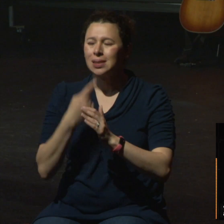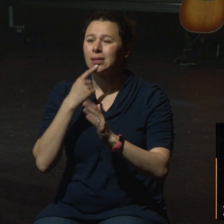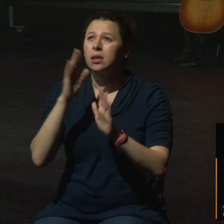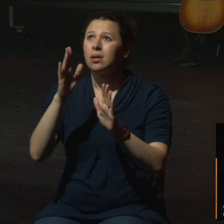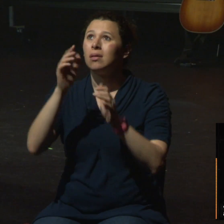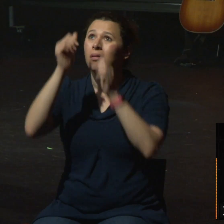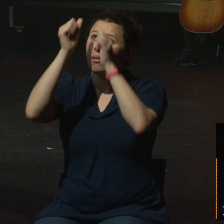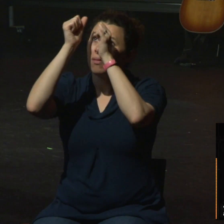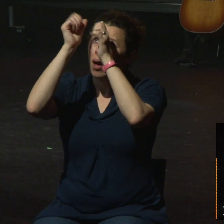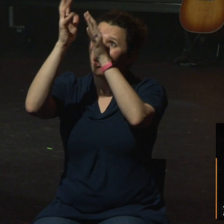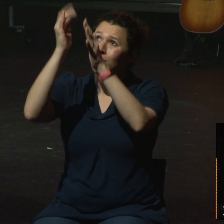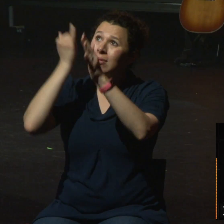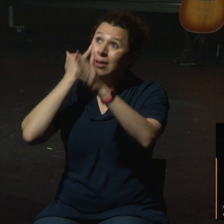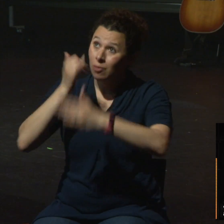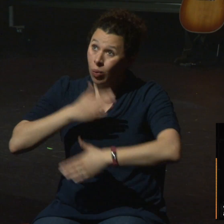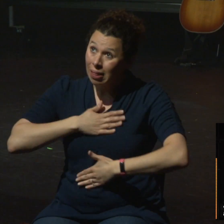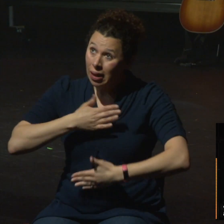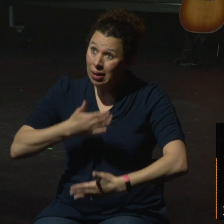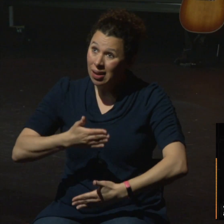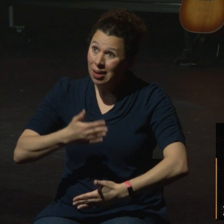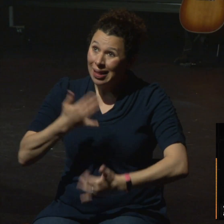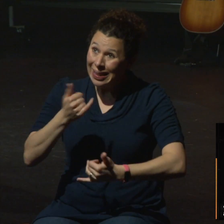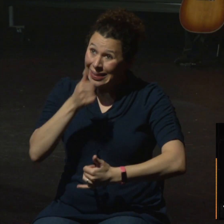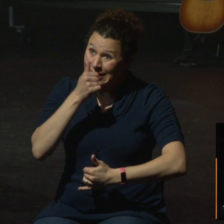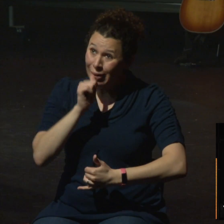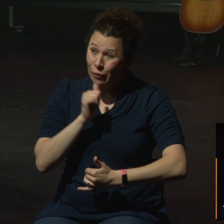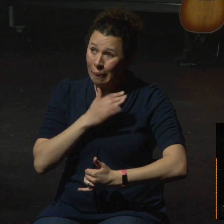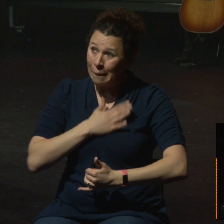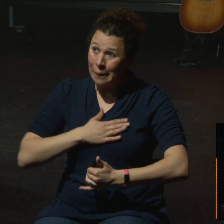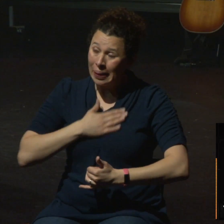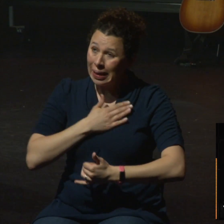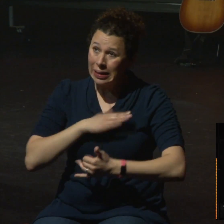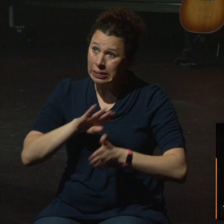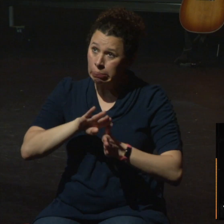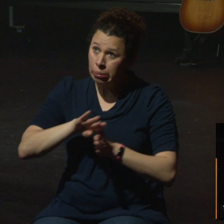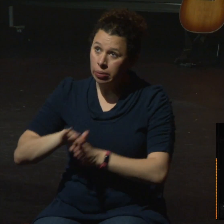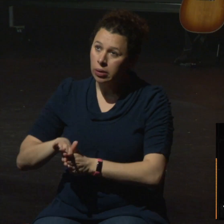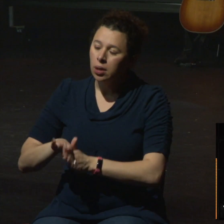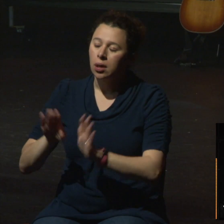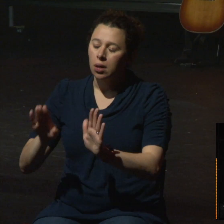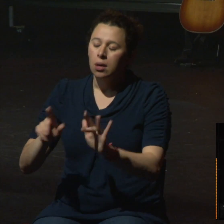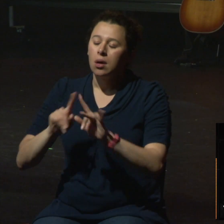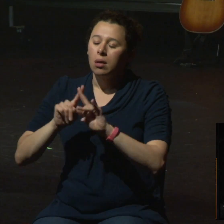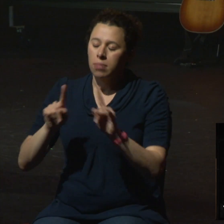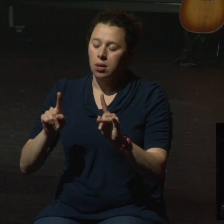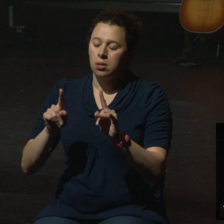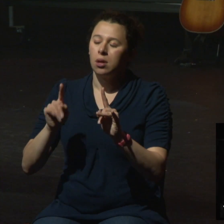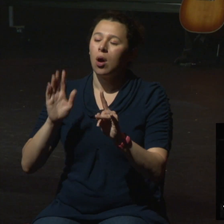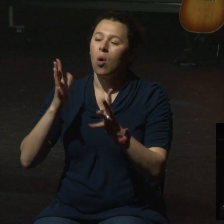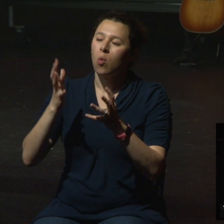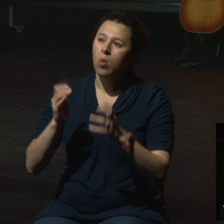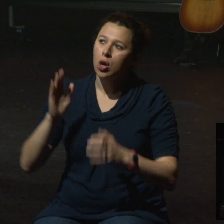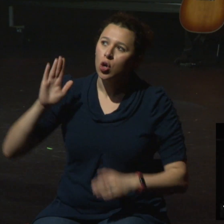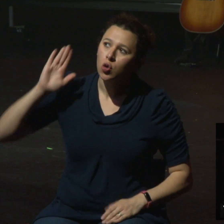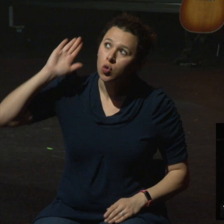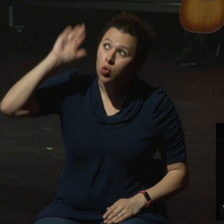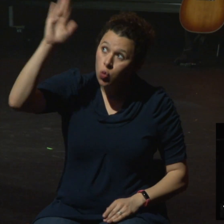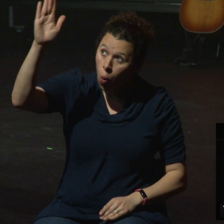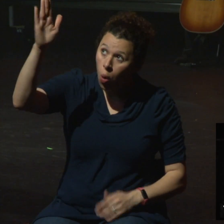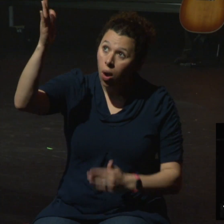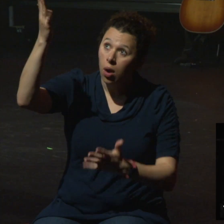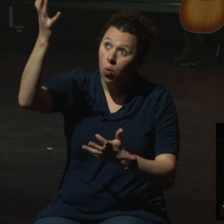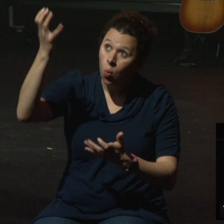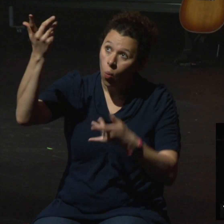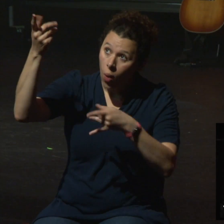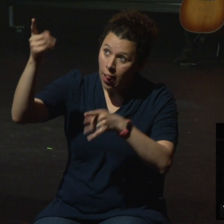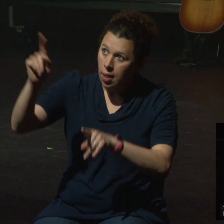willing, please take this cup of suffering away from me. Yet I want your will to be done, not mine. There's the persistence.